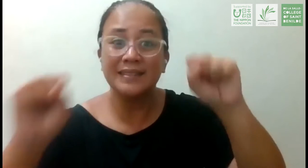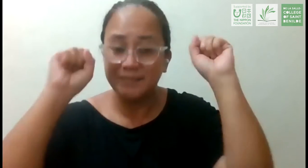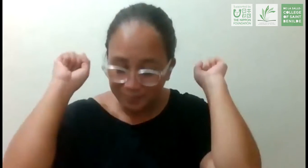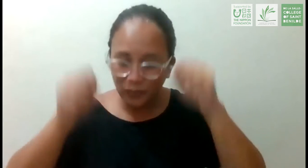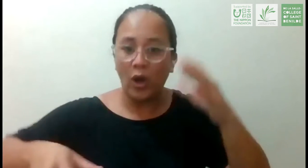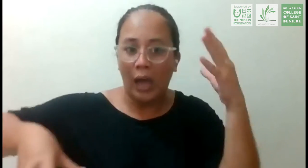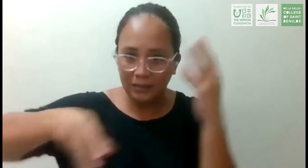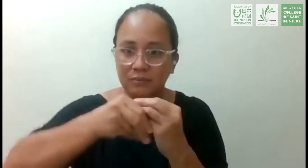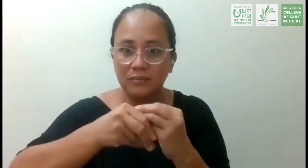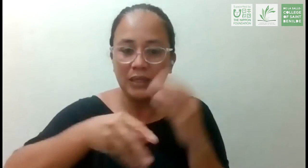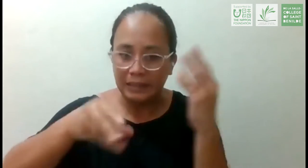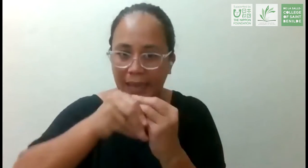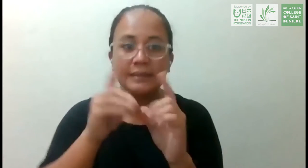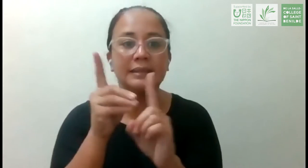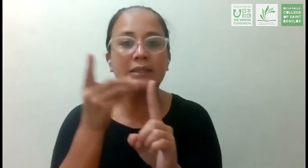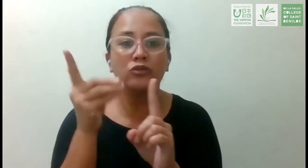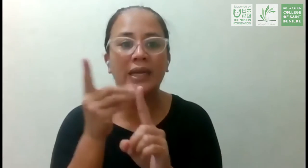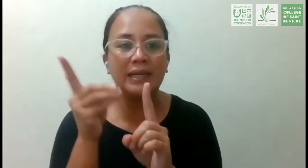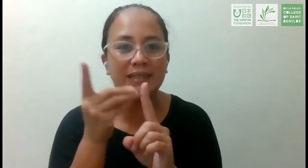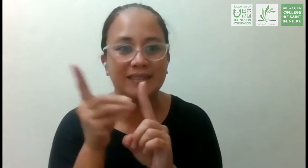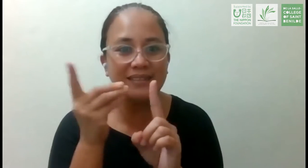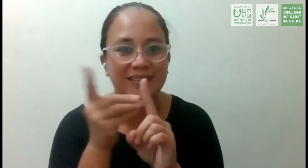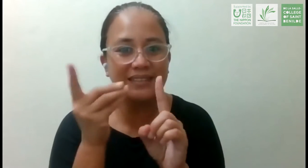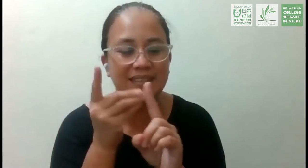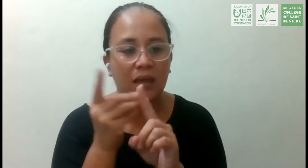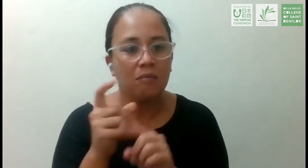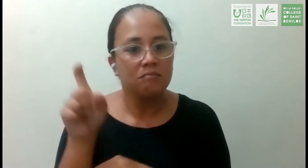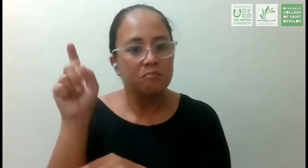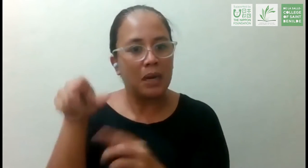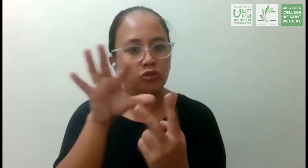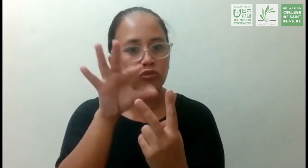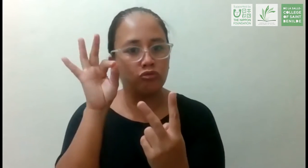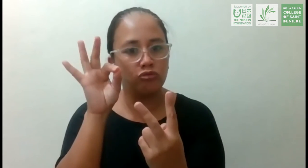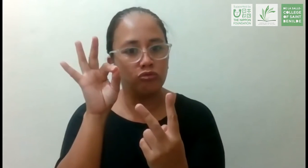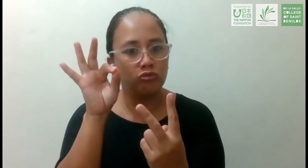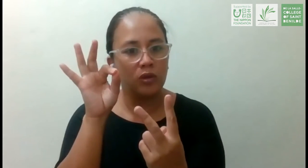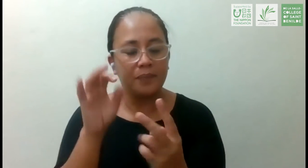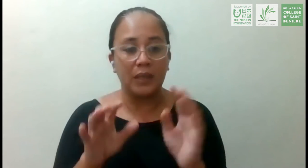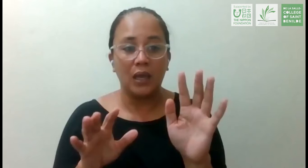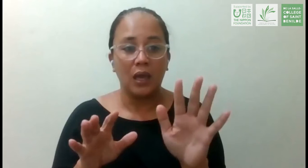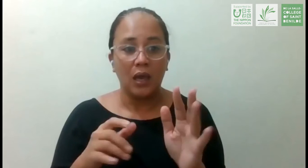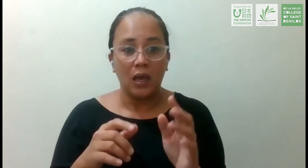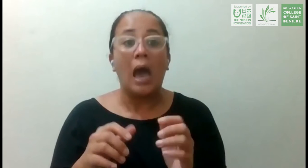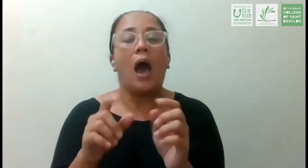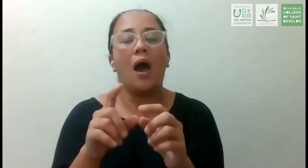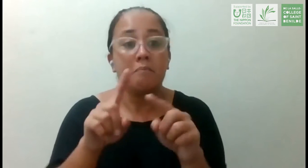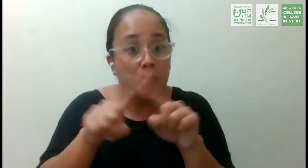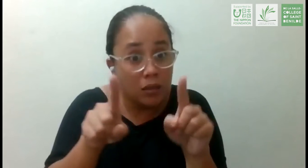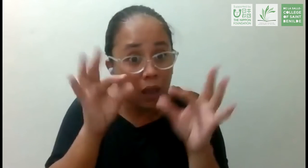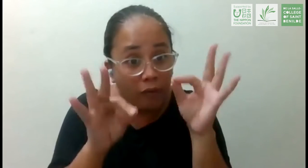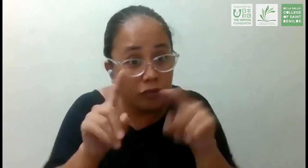certainly can add in the dictionary. And then you should pick one, unless they're different meanings.